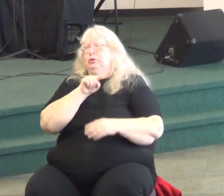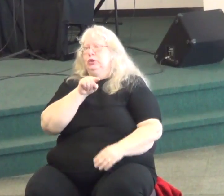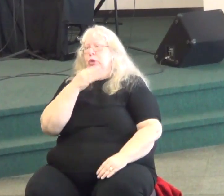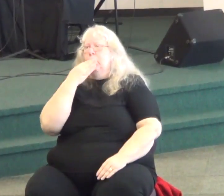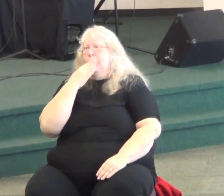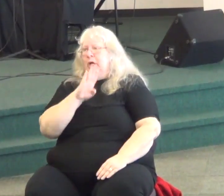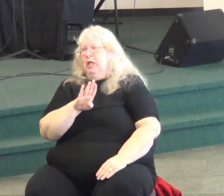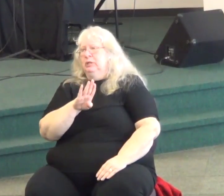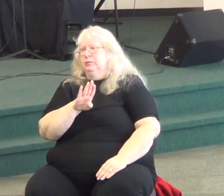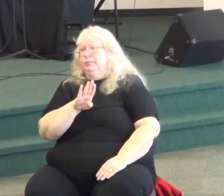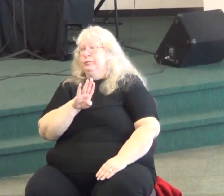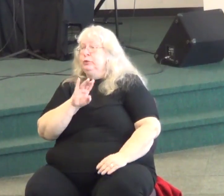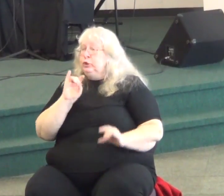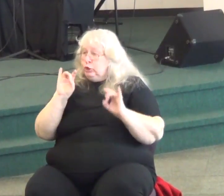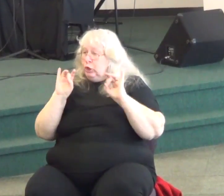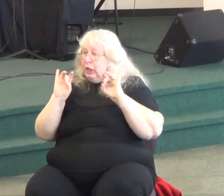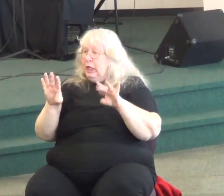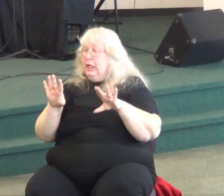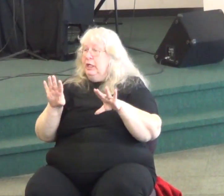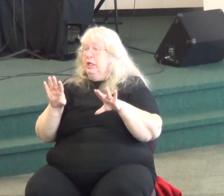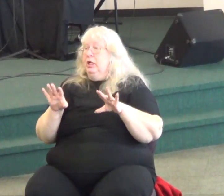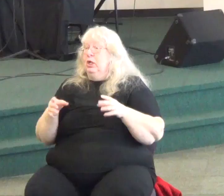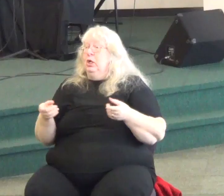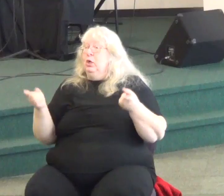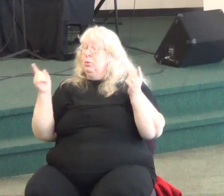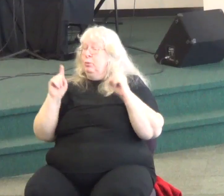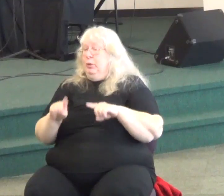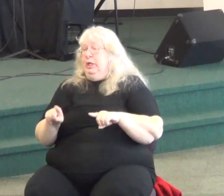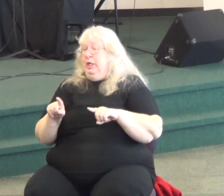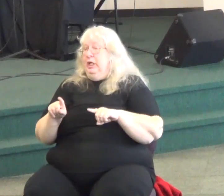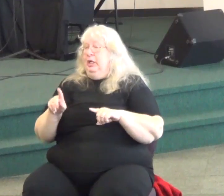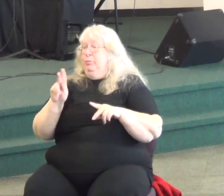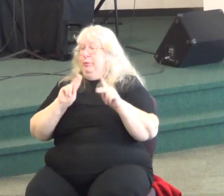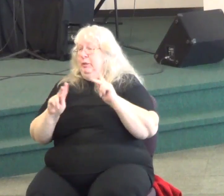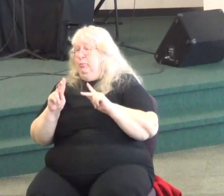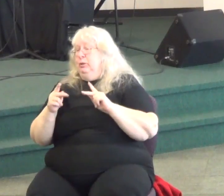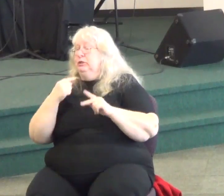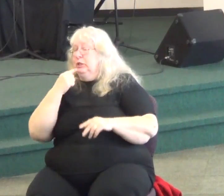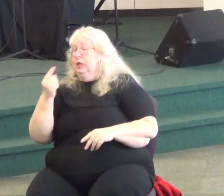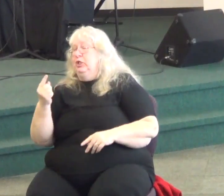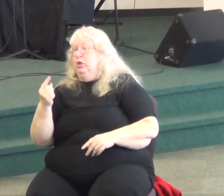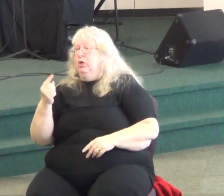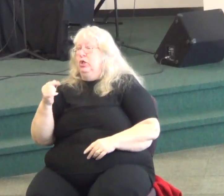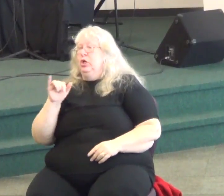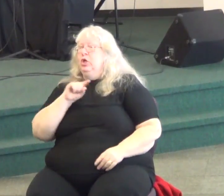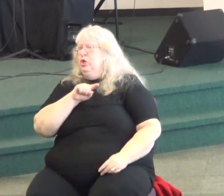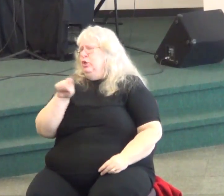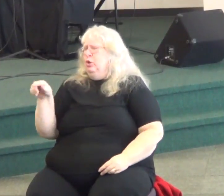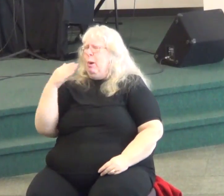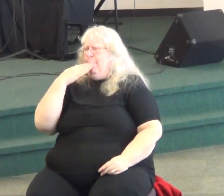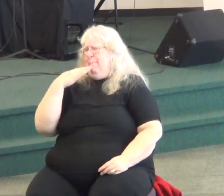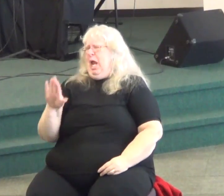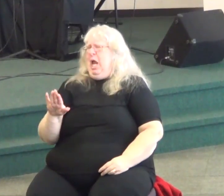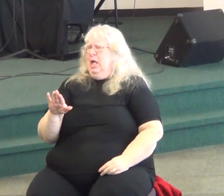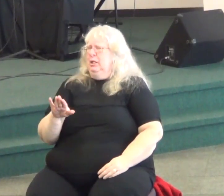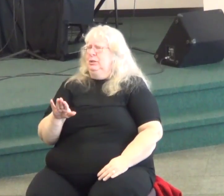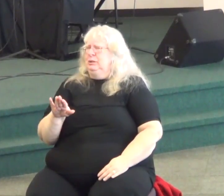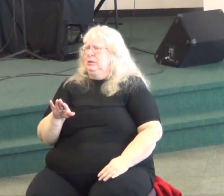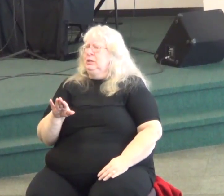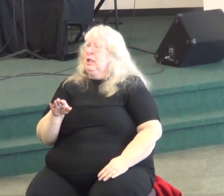Don't you hate it when people tell you how bad you are? God sent the law down, church, and